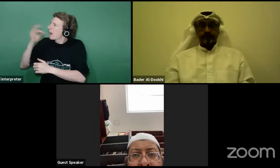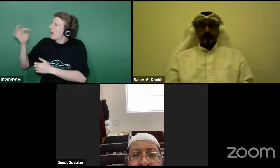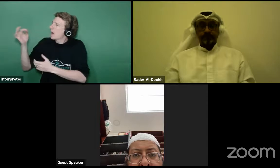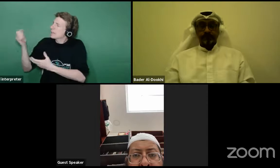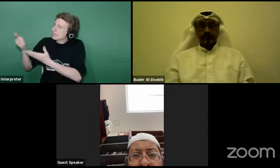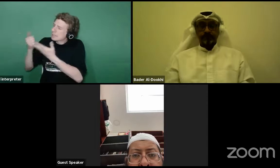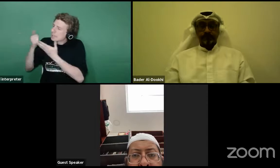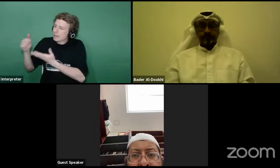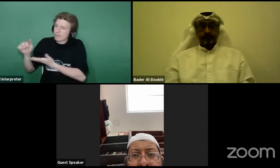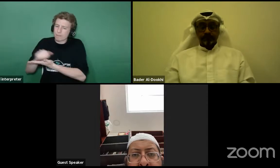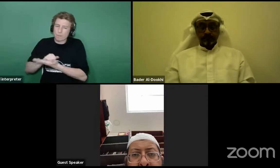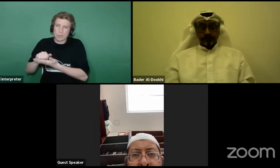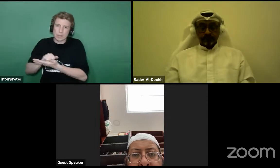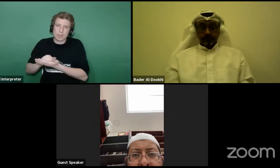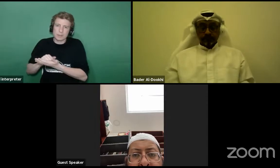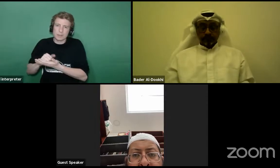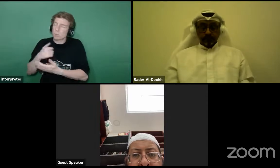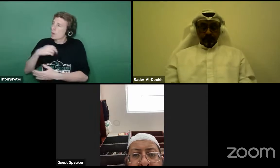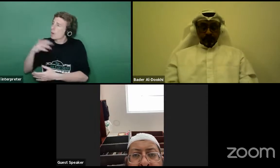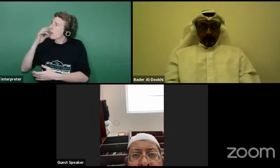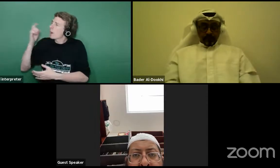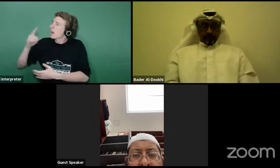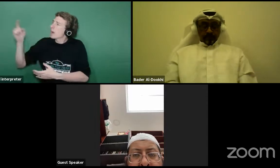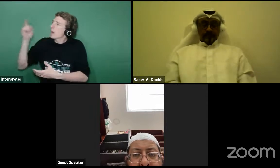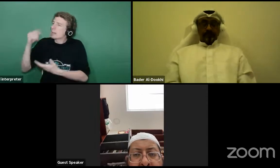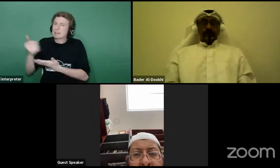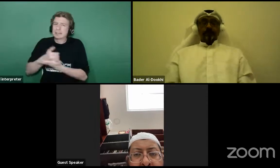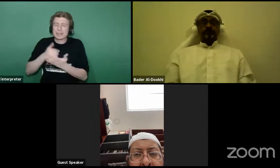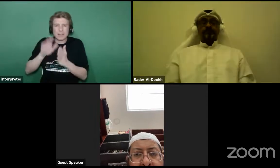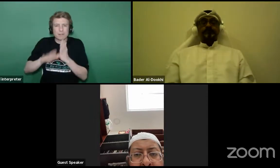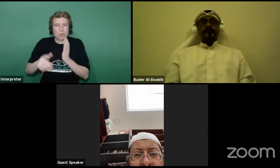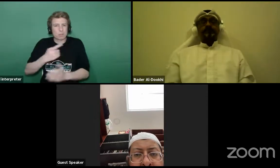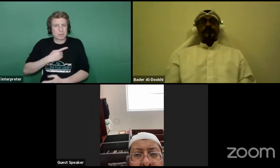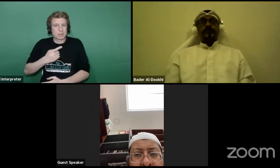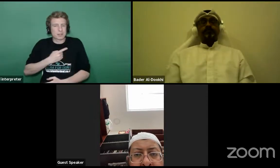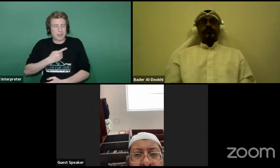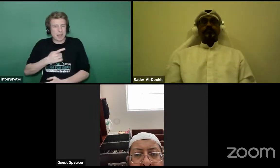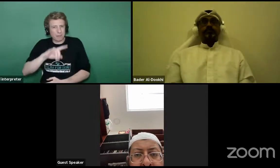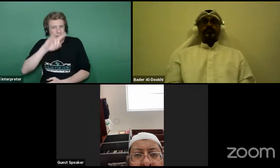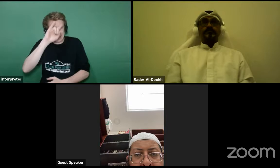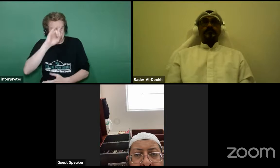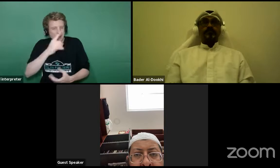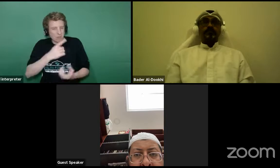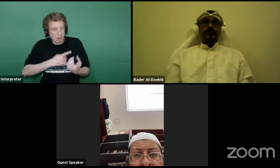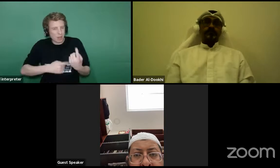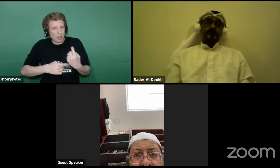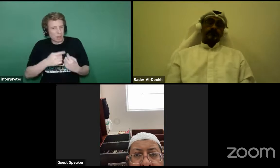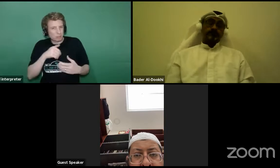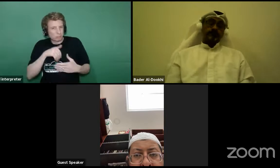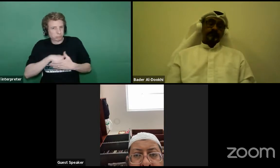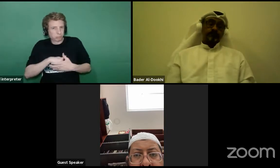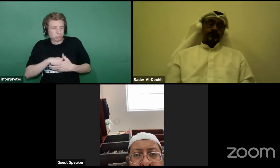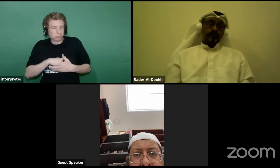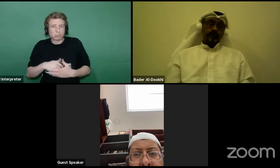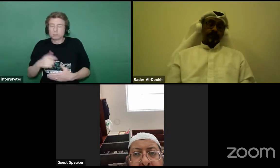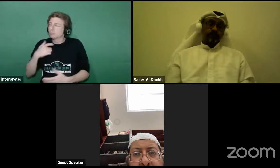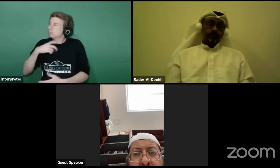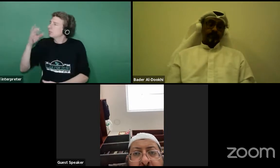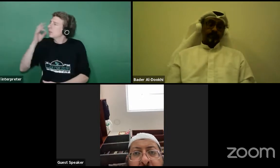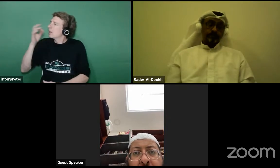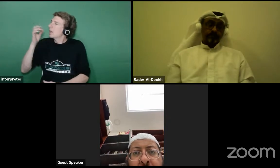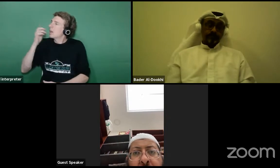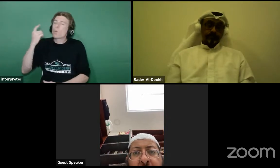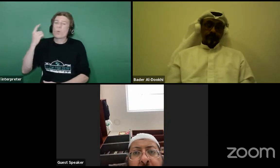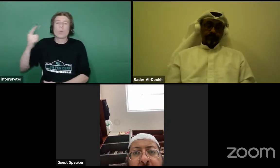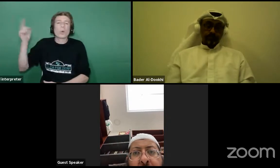forgiveness. We seek refuge with Allah from the evils of ourselves and the wickedness of our actions. Whosoever Allah guides, there are